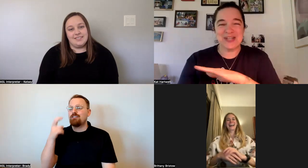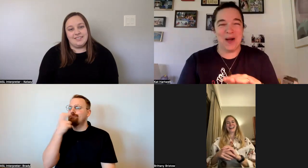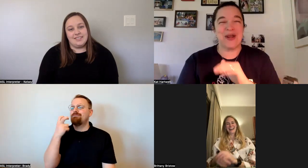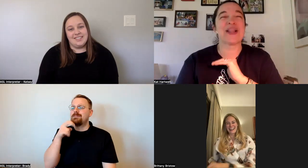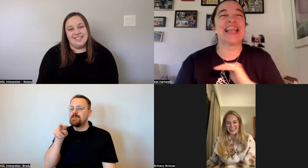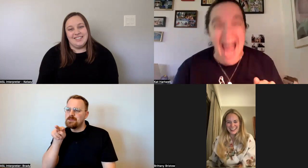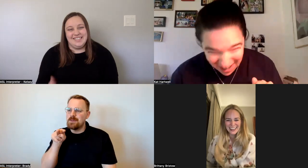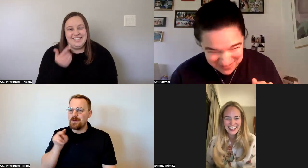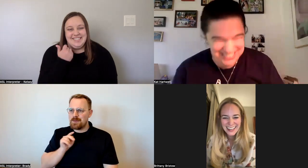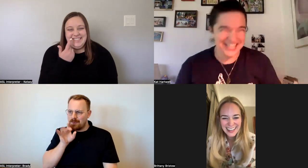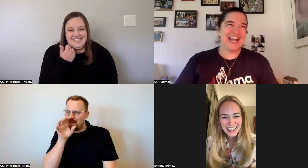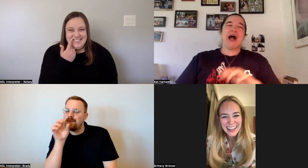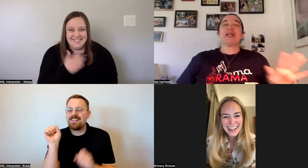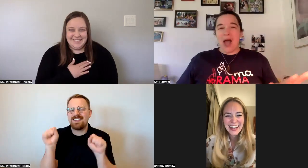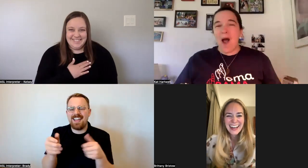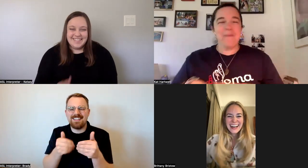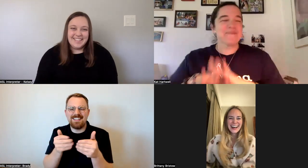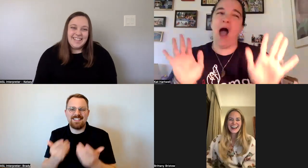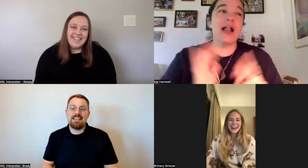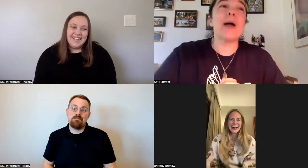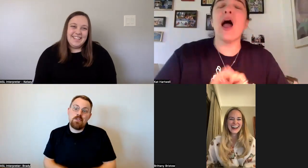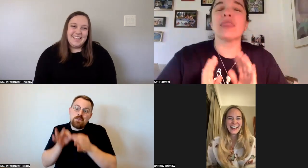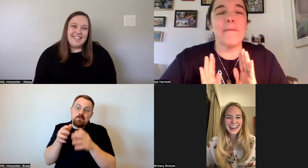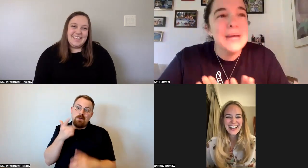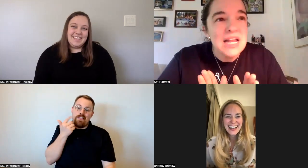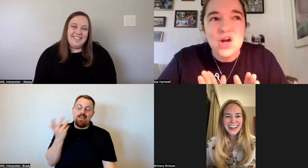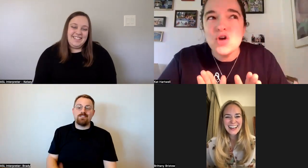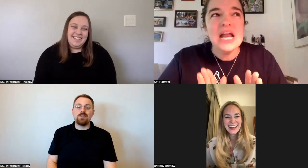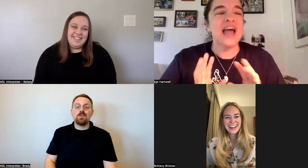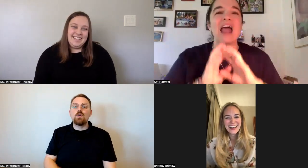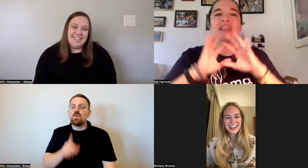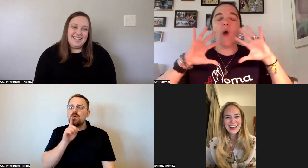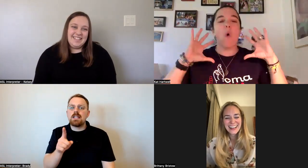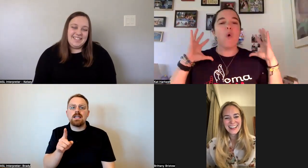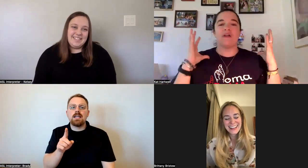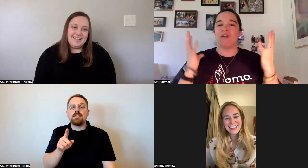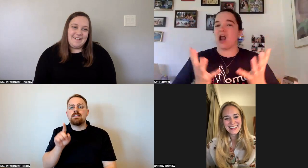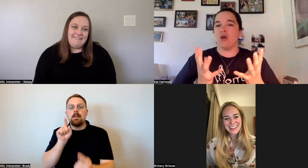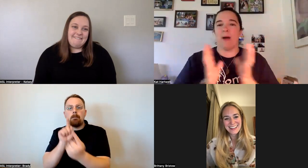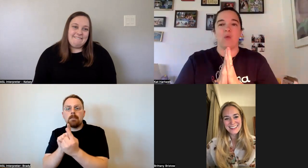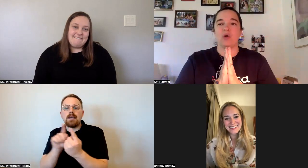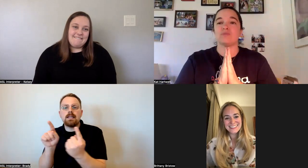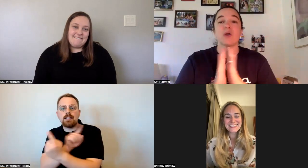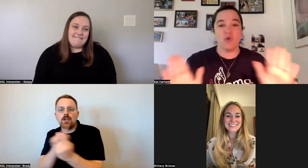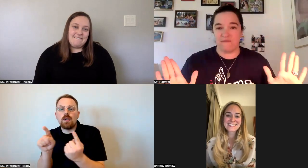But the interpreter laughed. So the meet and greet, I did the whole environment. It was